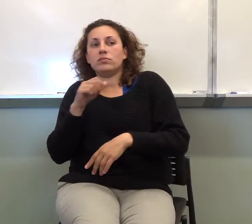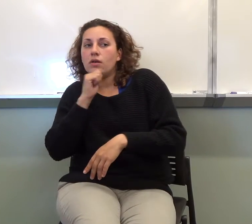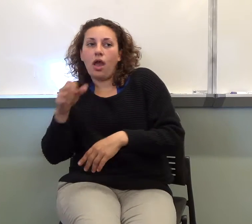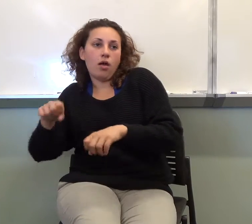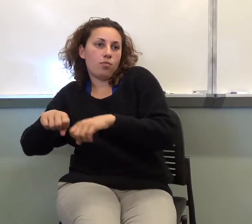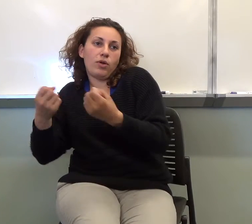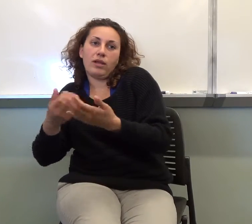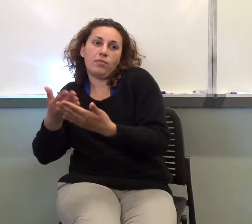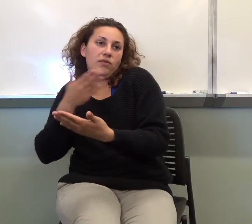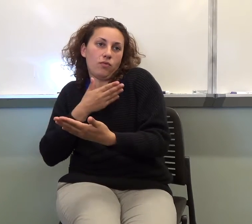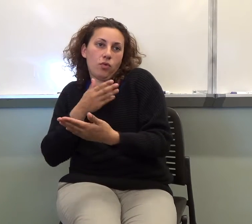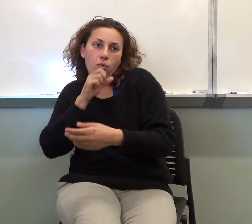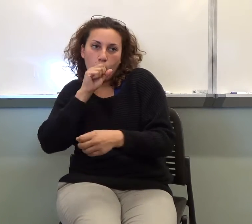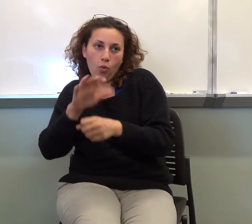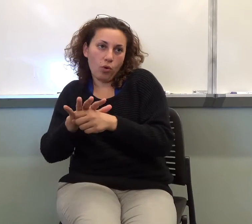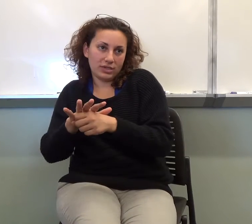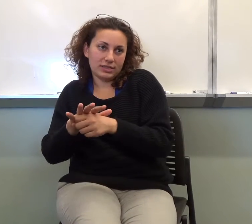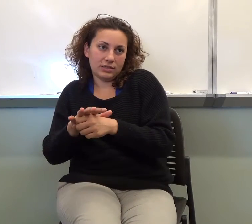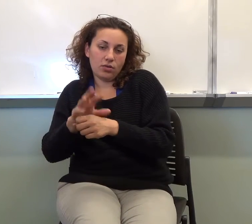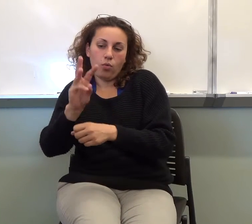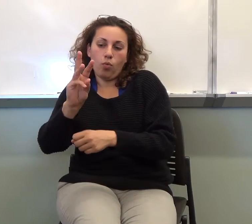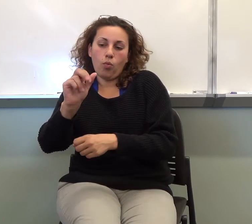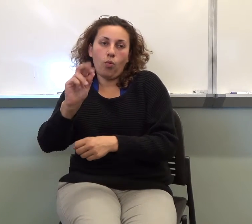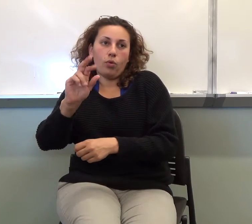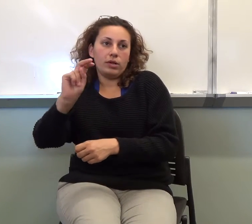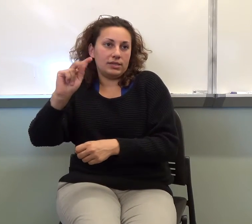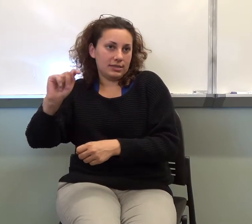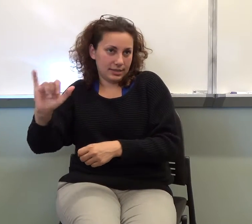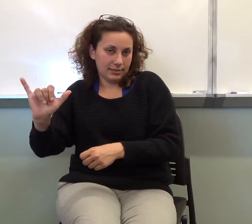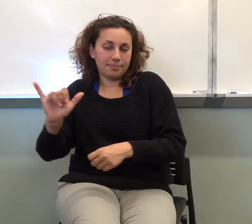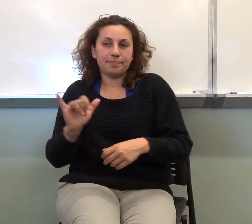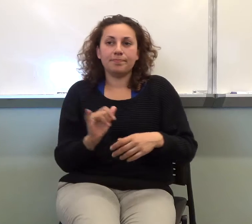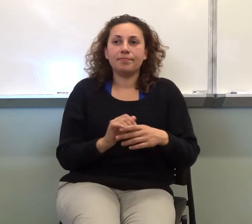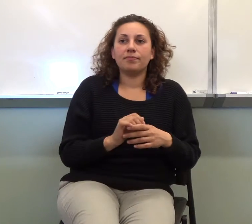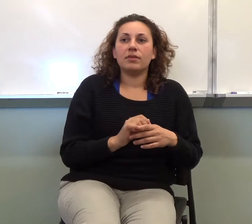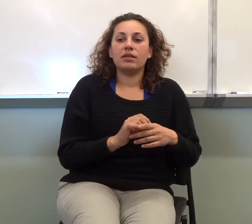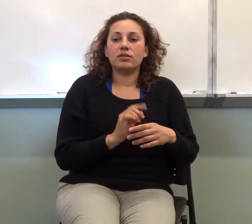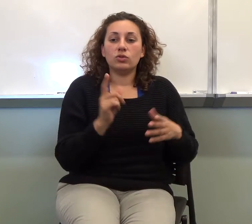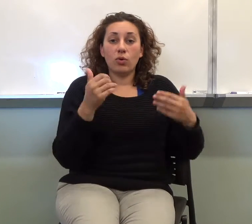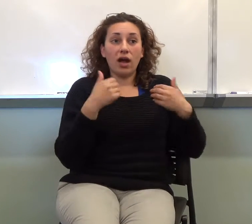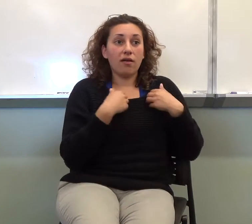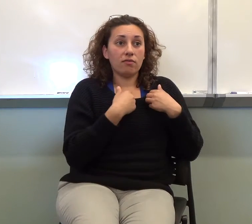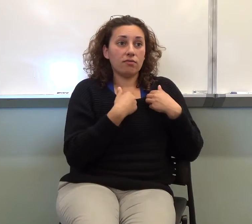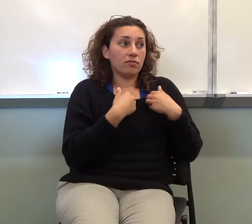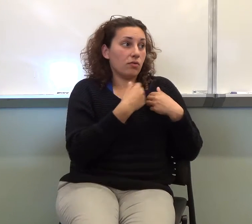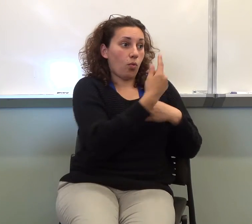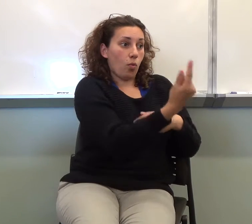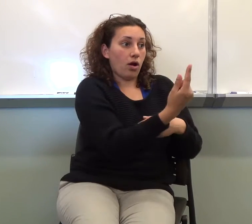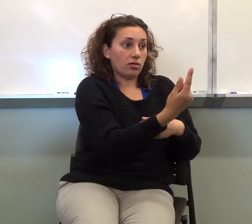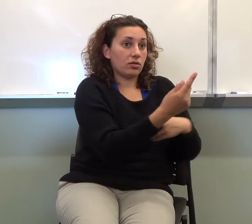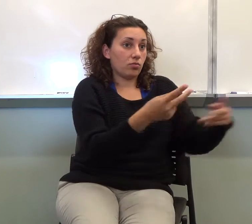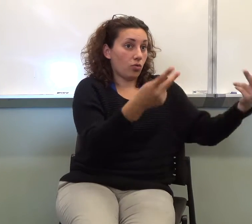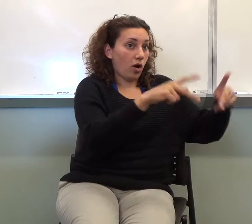that if you take that 1, which is, total probability, one of these 2 has to